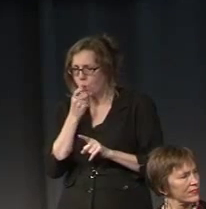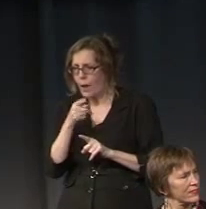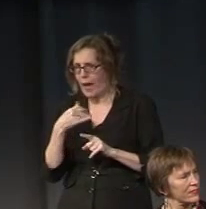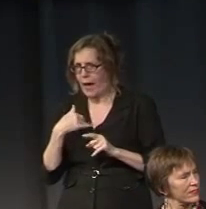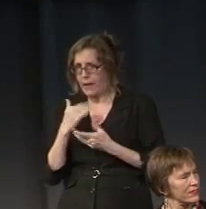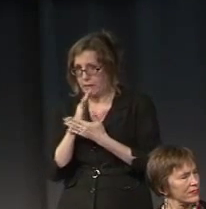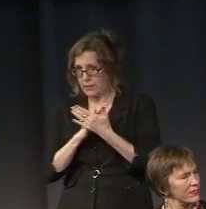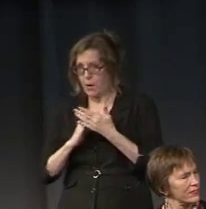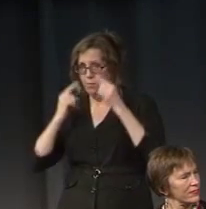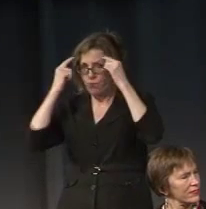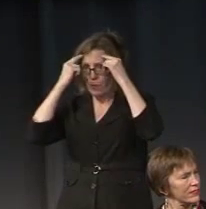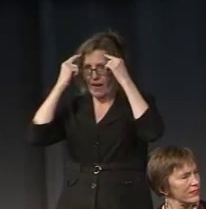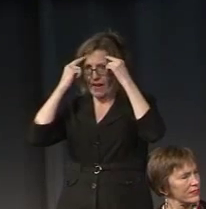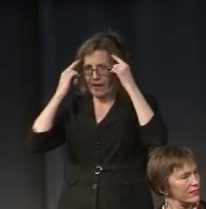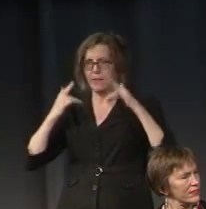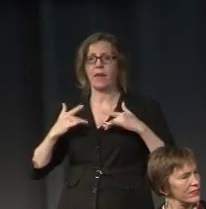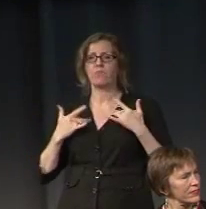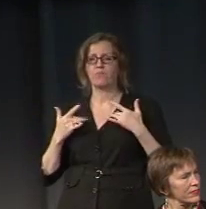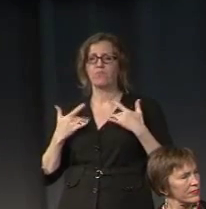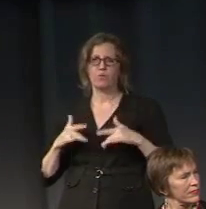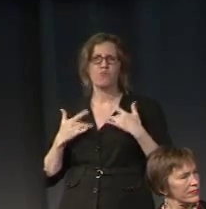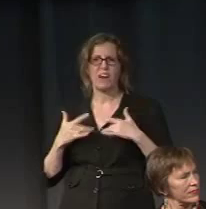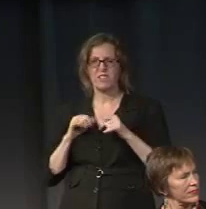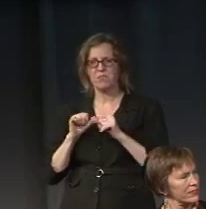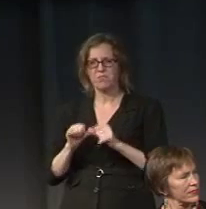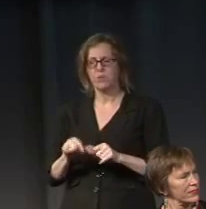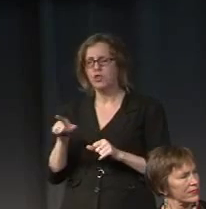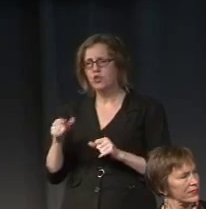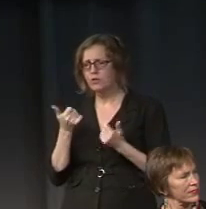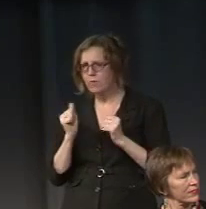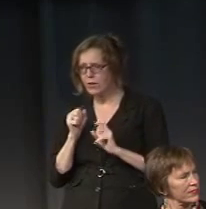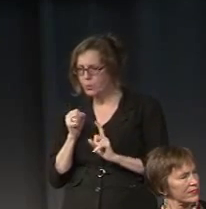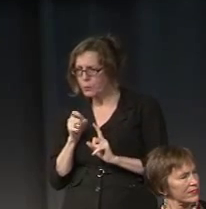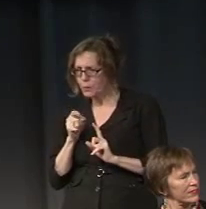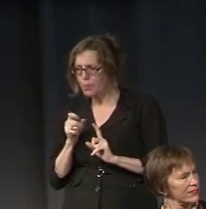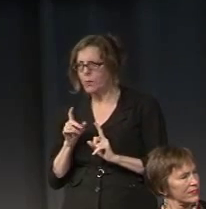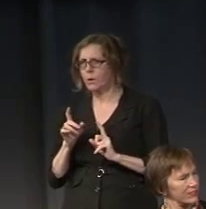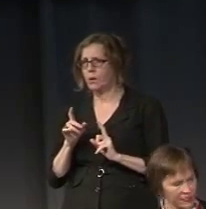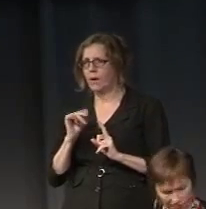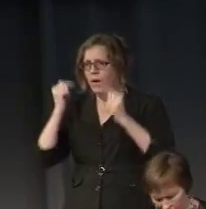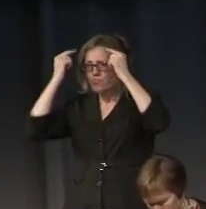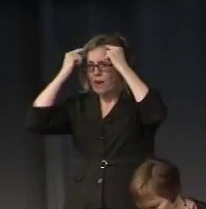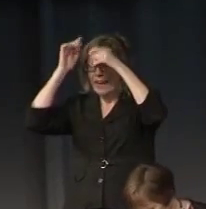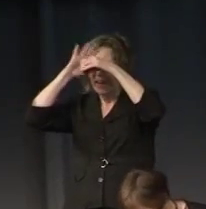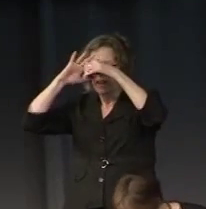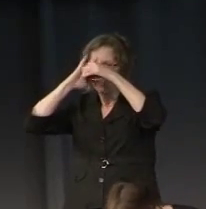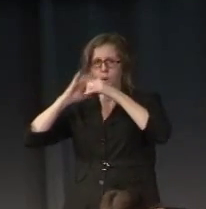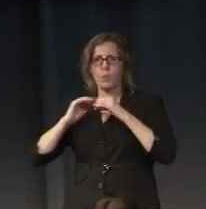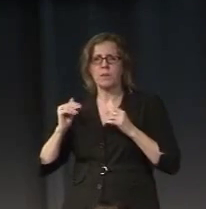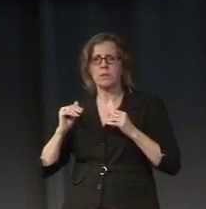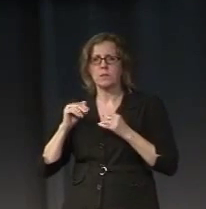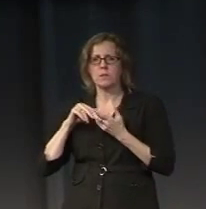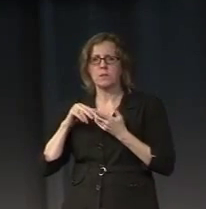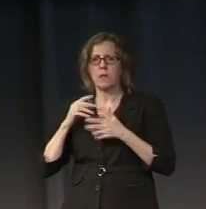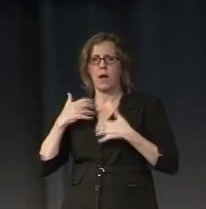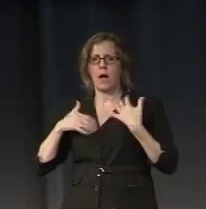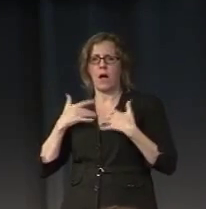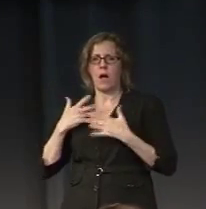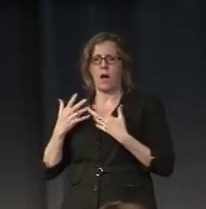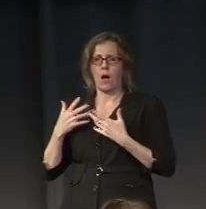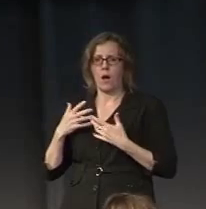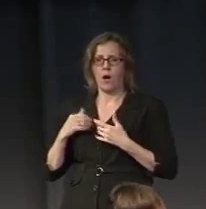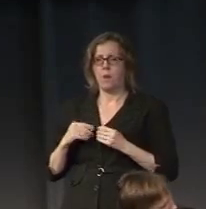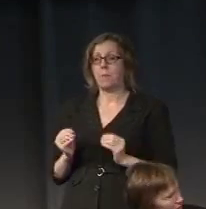brain areas that were either hyper or hypoactive compared to normal. The logic here was a kind of micro